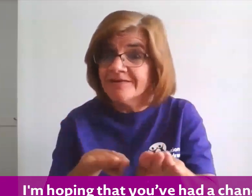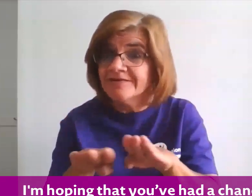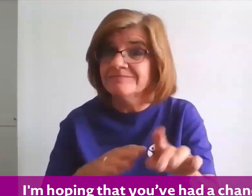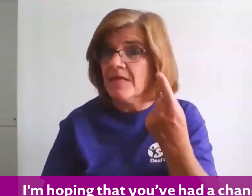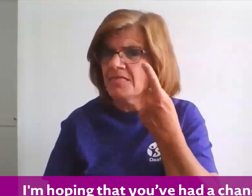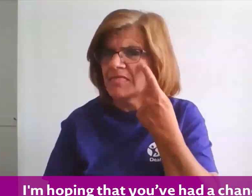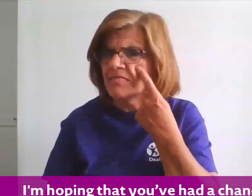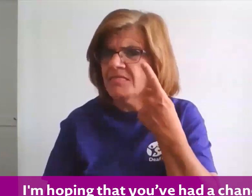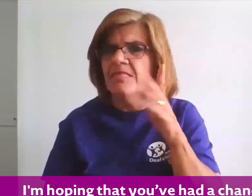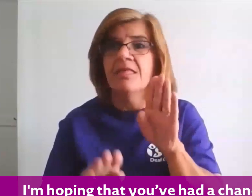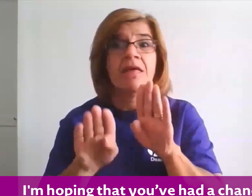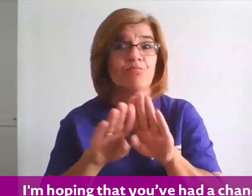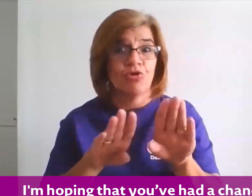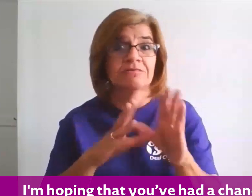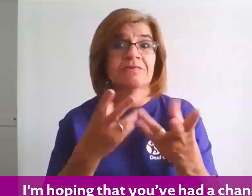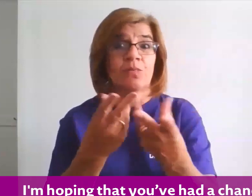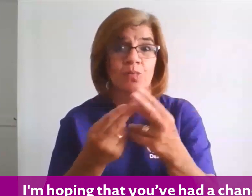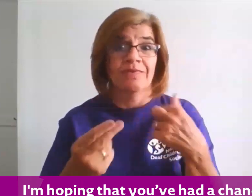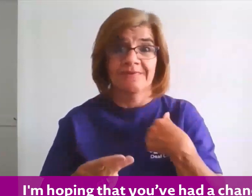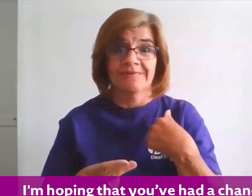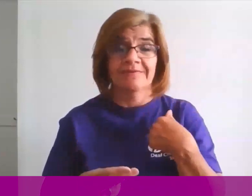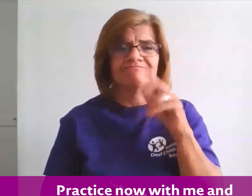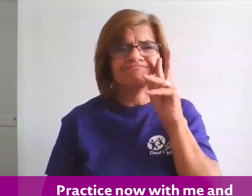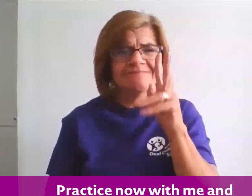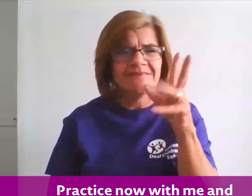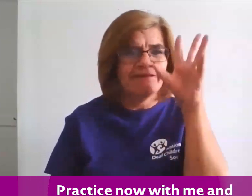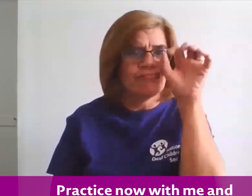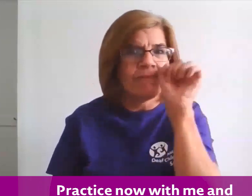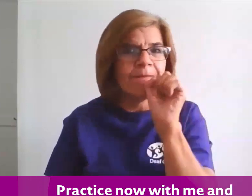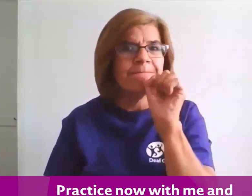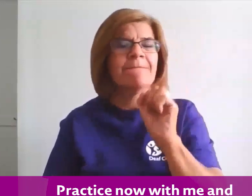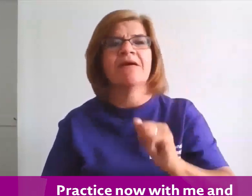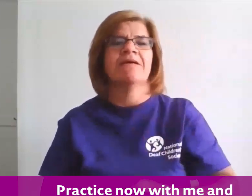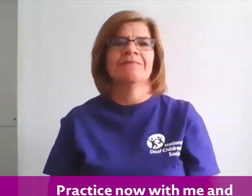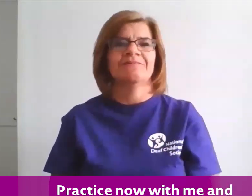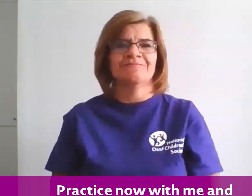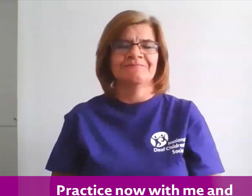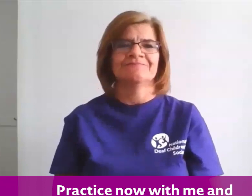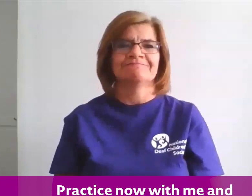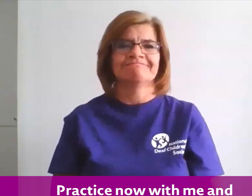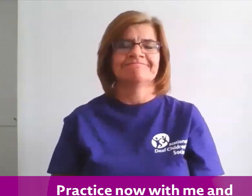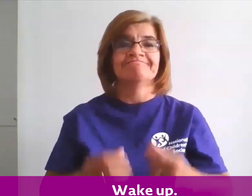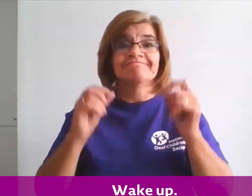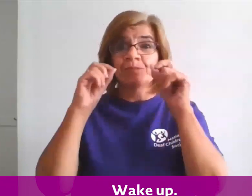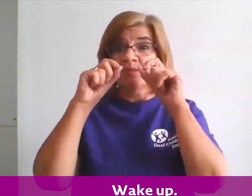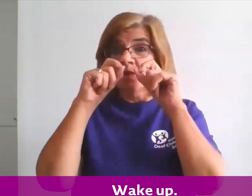I'm hoping that you've had a chance to have a practice. Let's have a look. Practice now with me and see what you can remember.